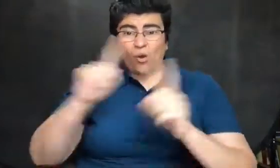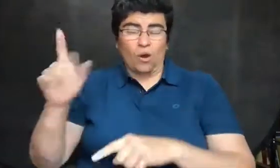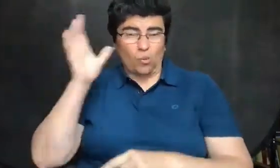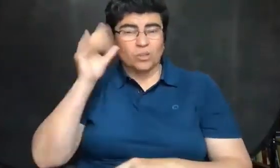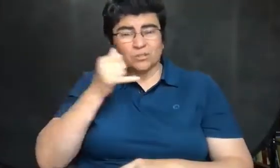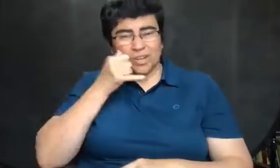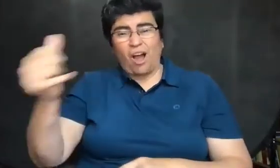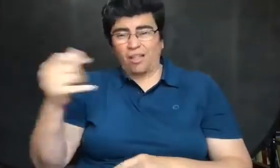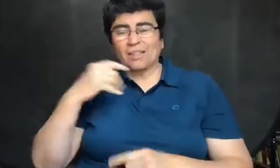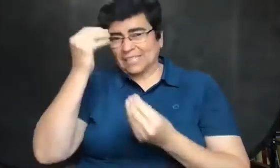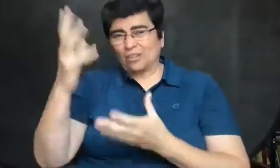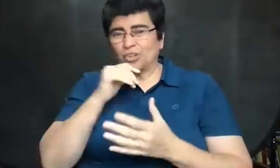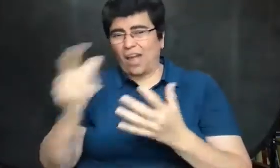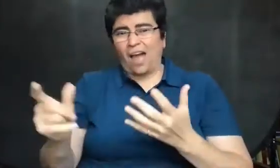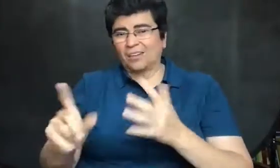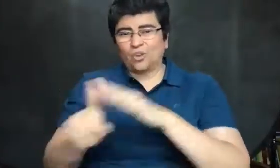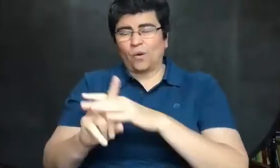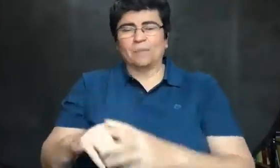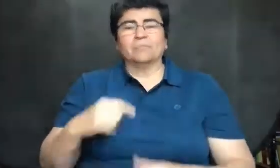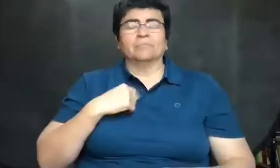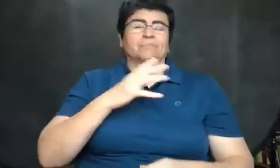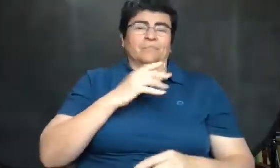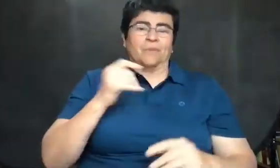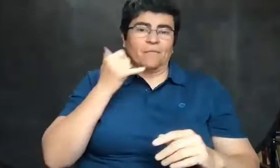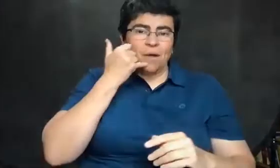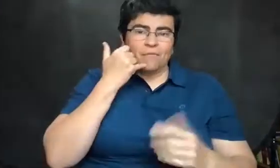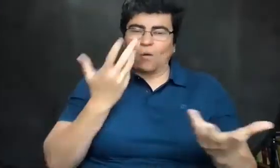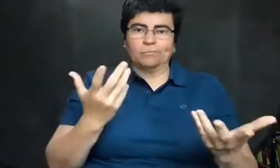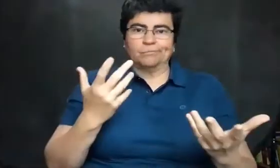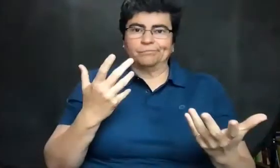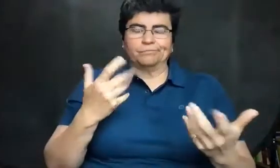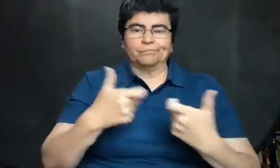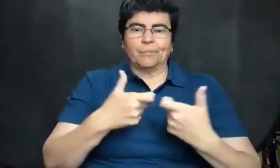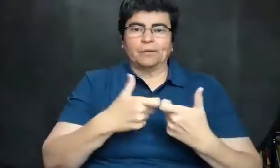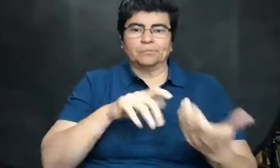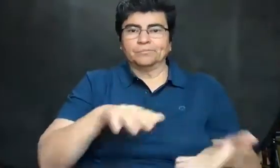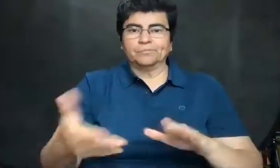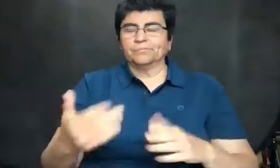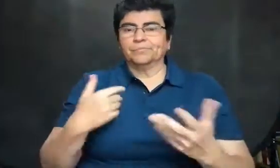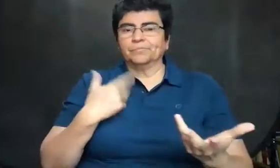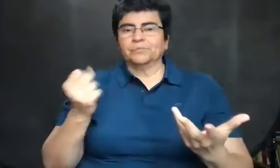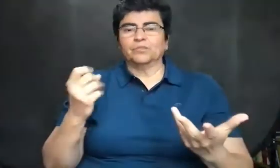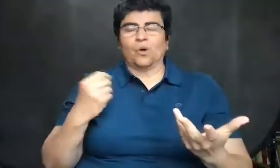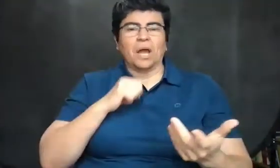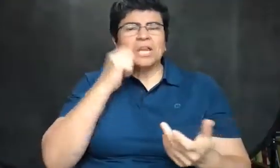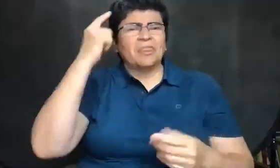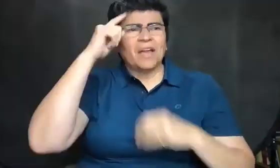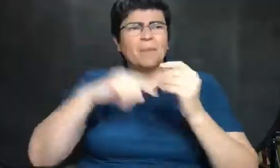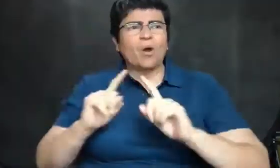show up. And I went to my phone and it was dead. And it never occurred to me to go to a phone booth. And for anybody that's really